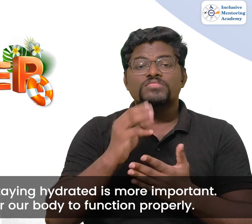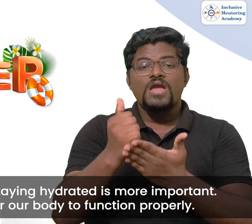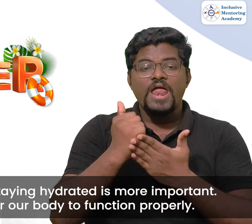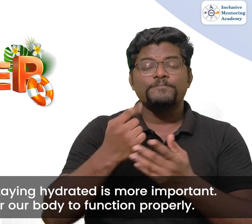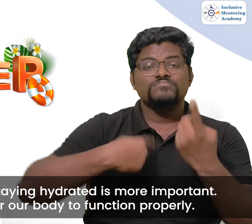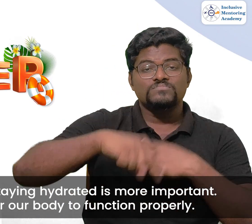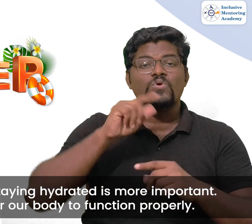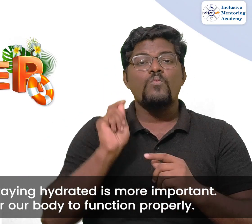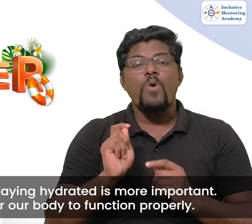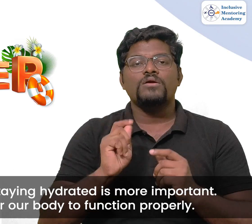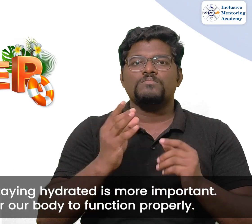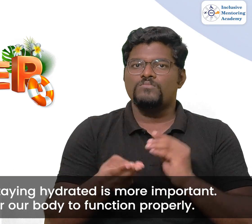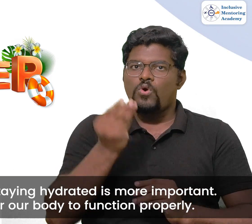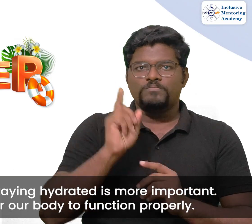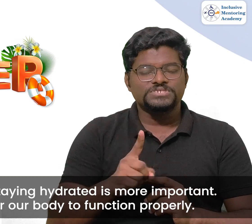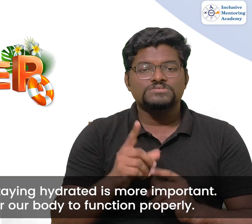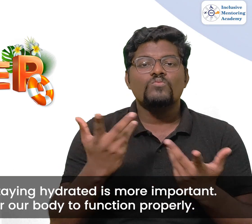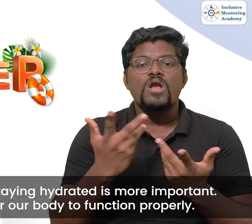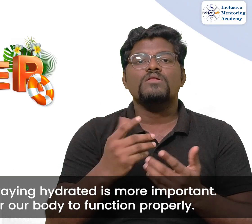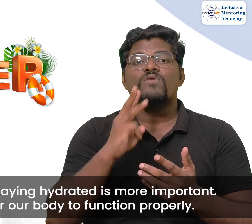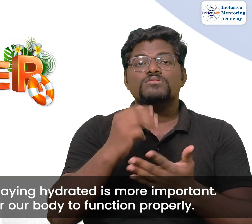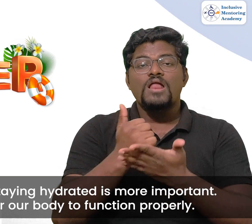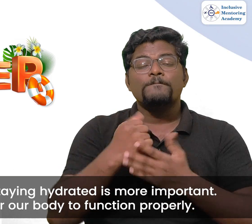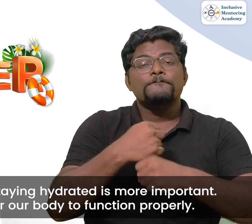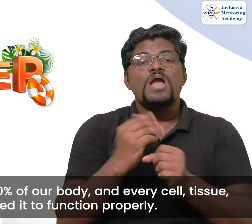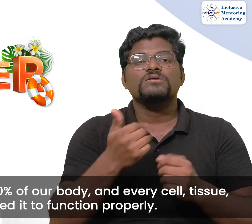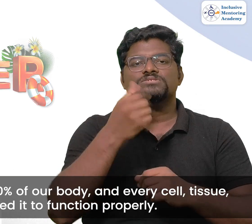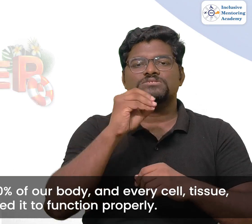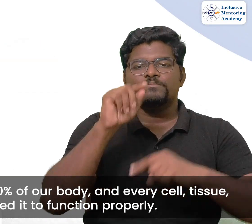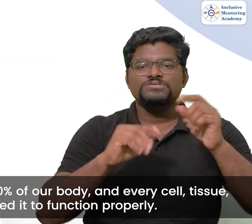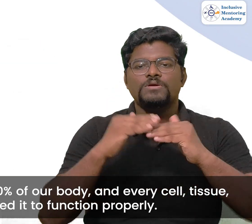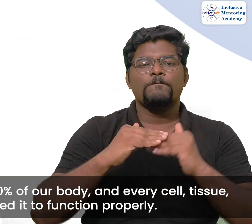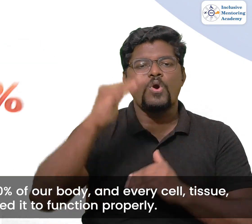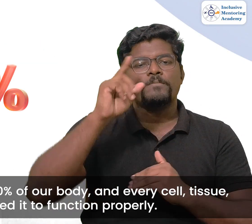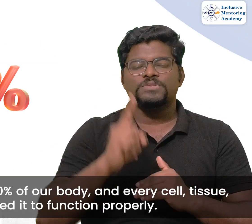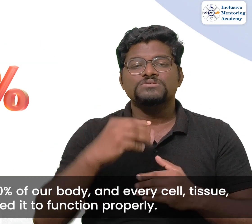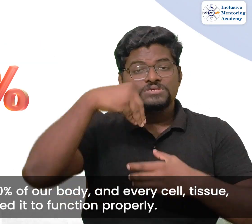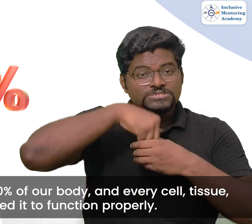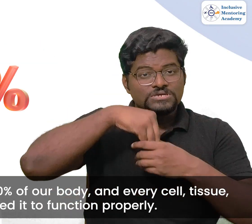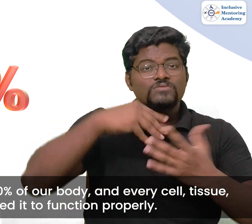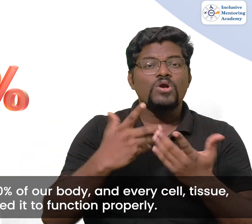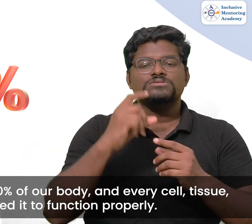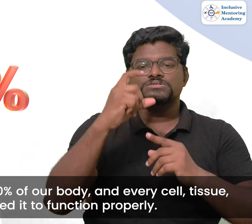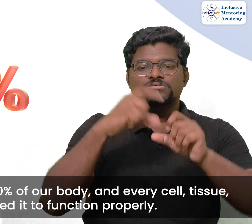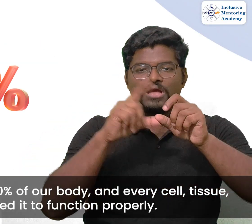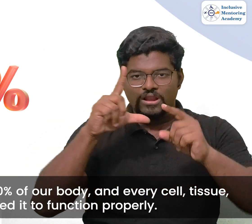Water is essential for our body to function properly. Water makes up about 60% of our body, and every